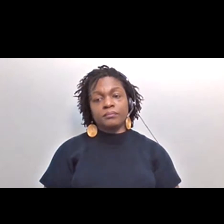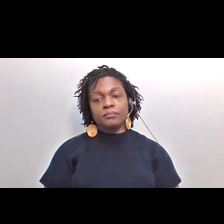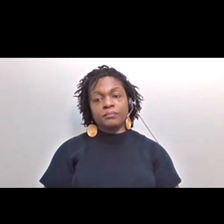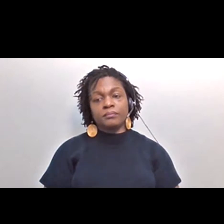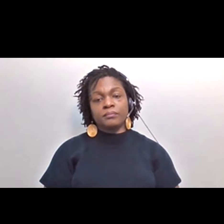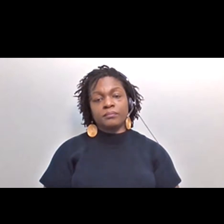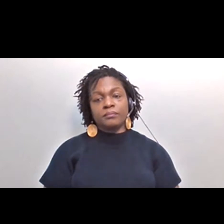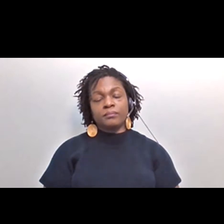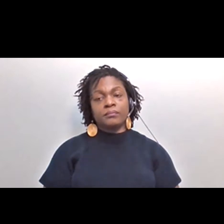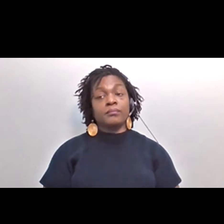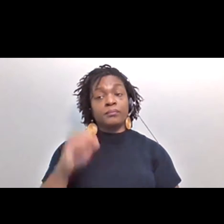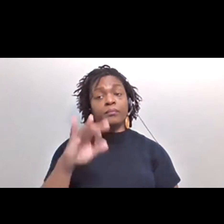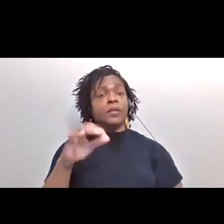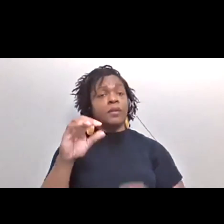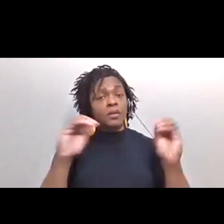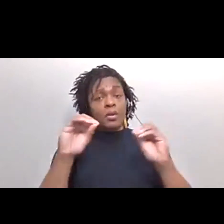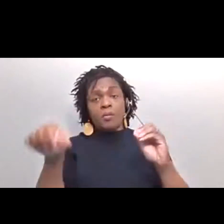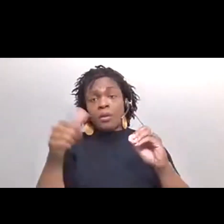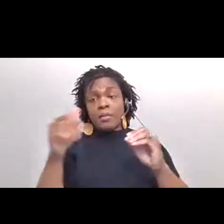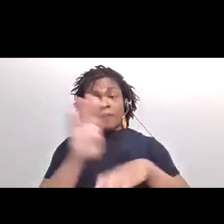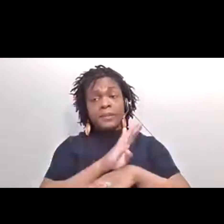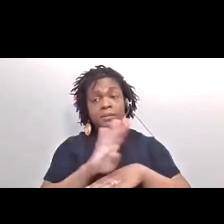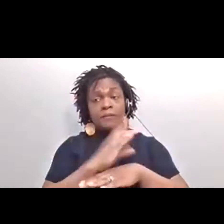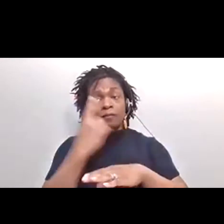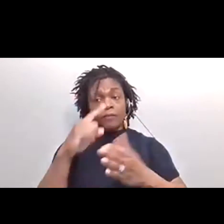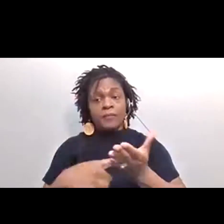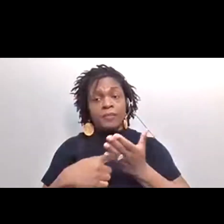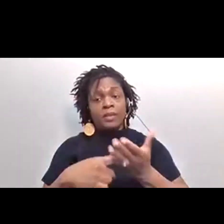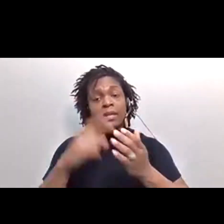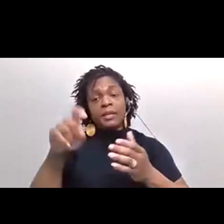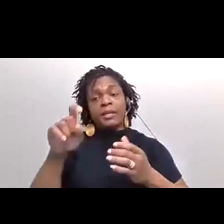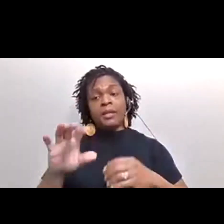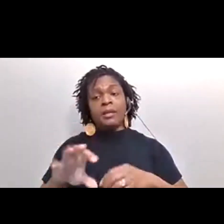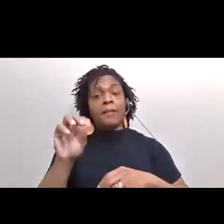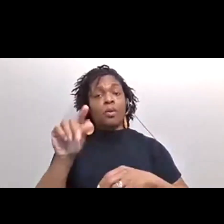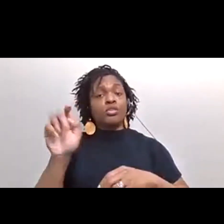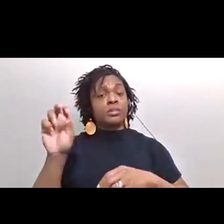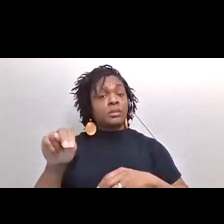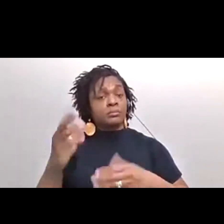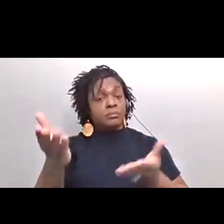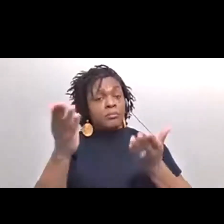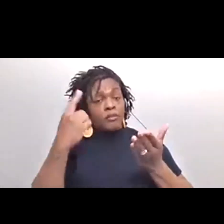If there is no other business to discuss, I need a motion to adjourn.